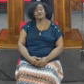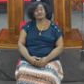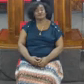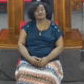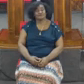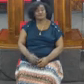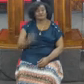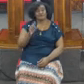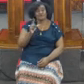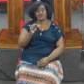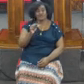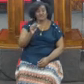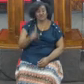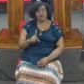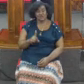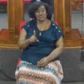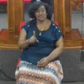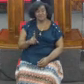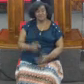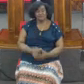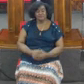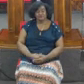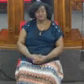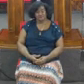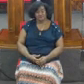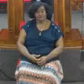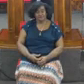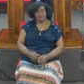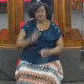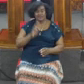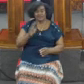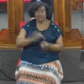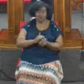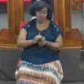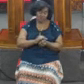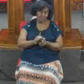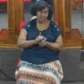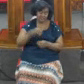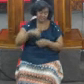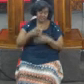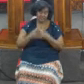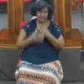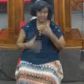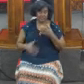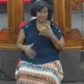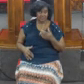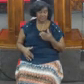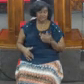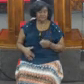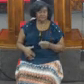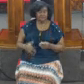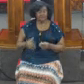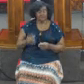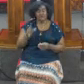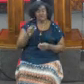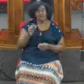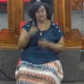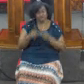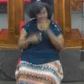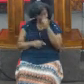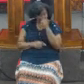page 21. That's all time. Are you washed in the blood? Page 21.